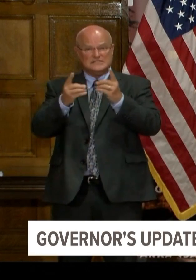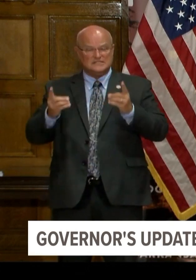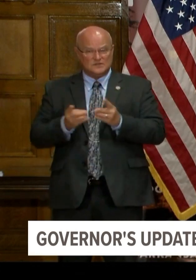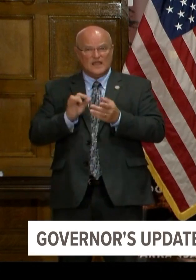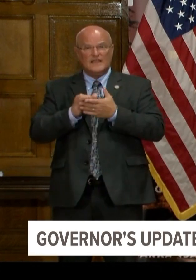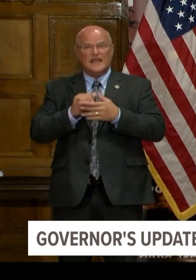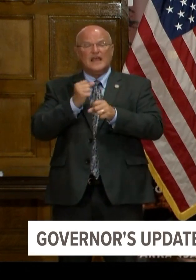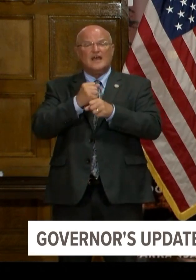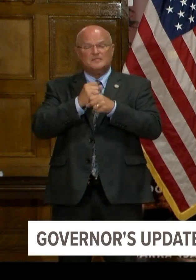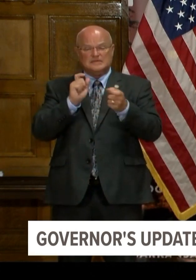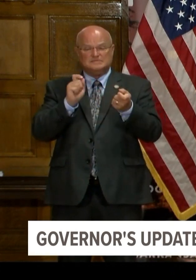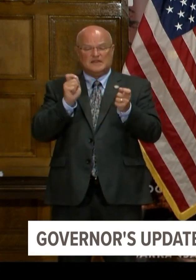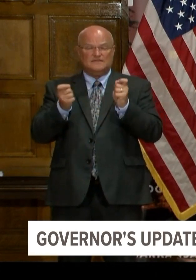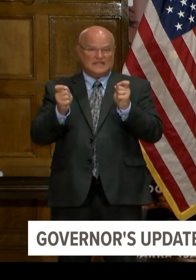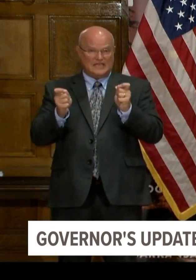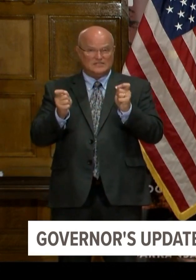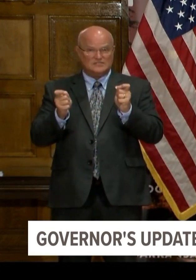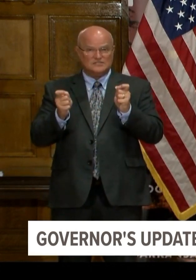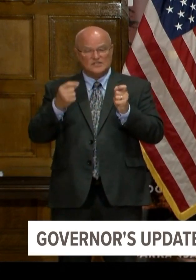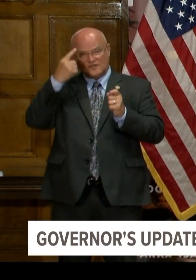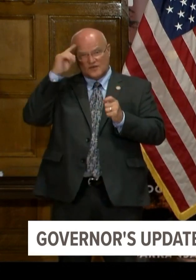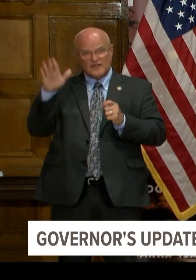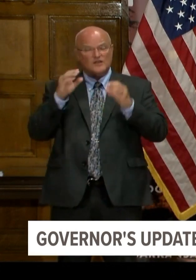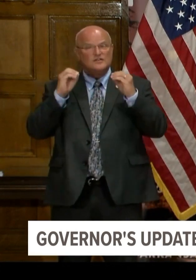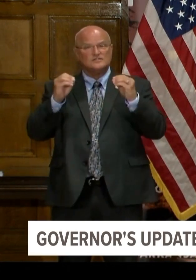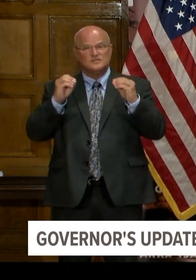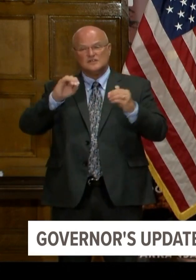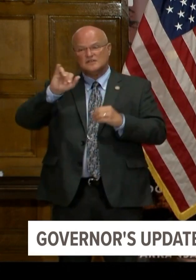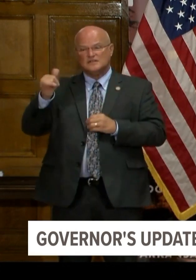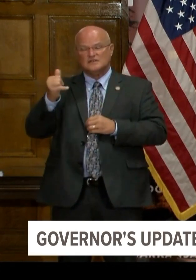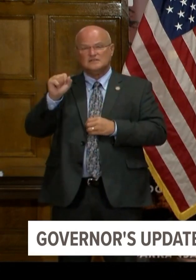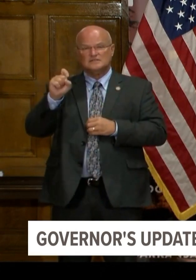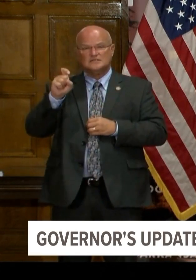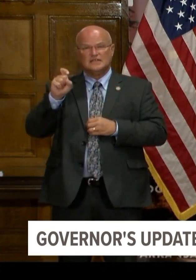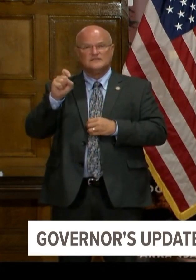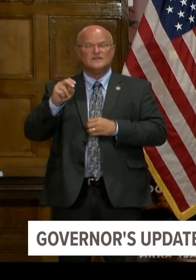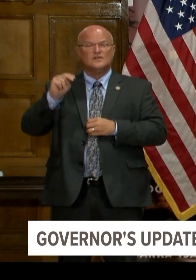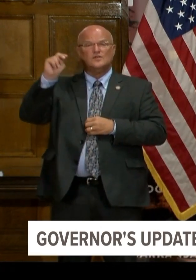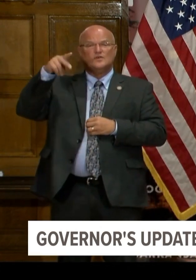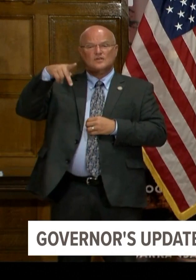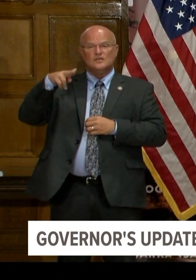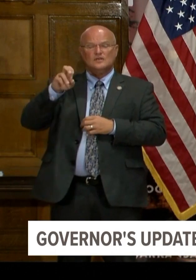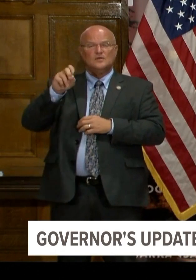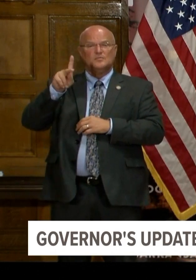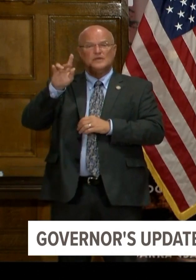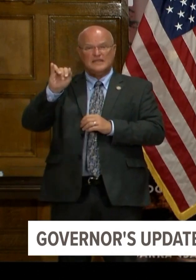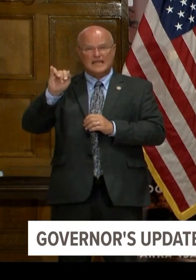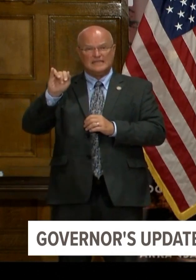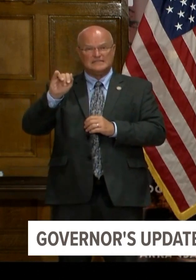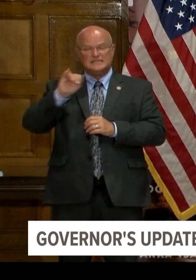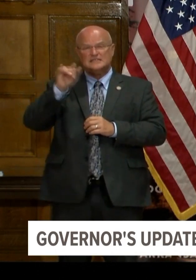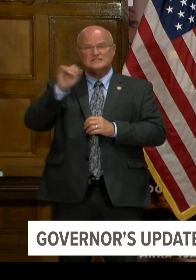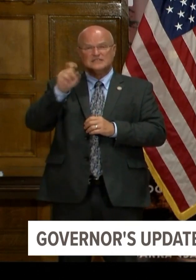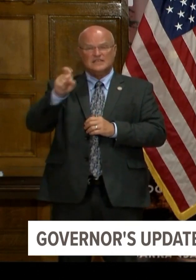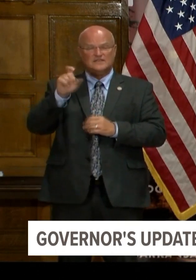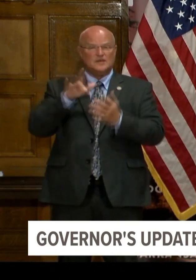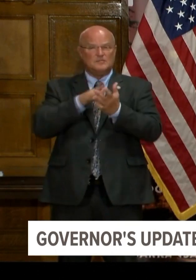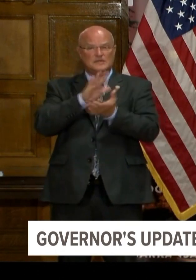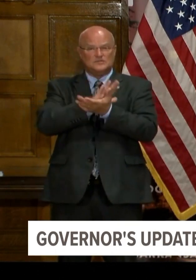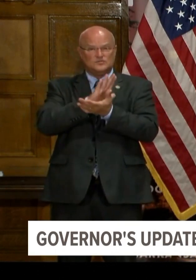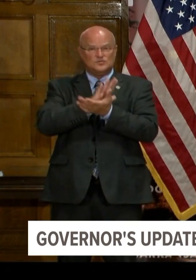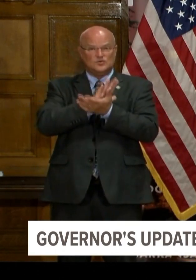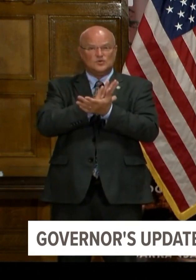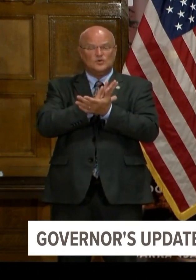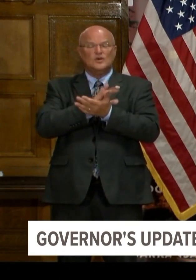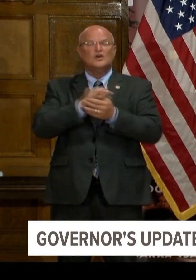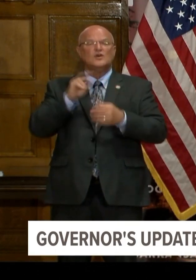that have made modifications to their instruction. Jacksonville North Pulaski at Jacksonville Middle School, they are